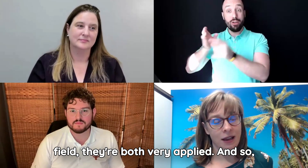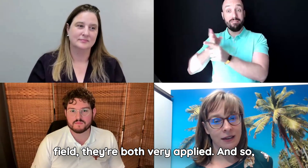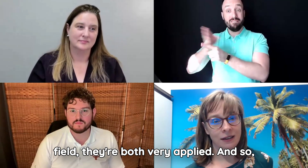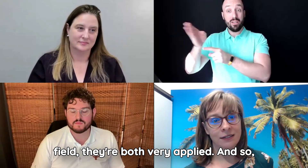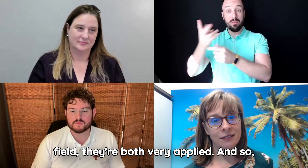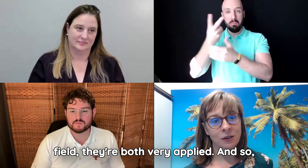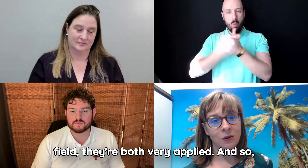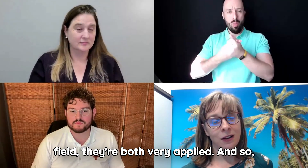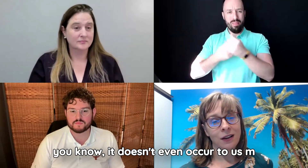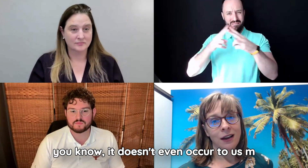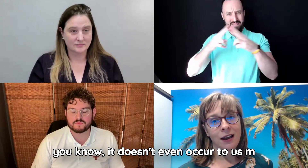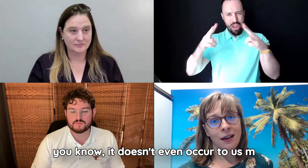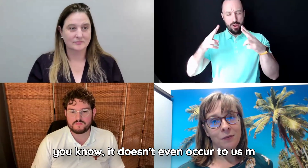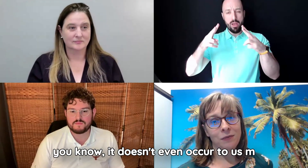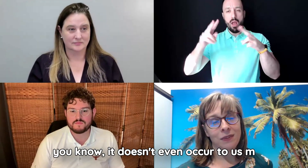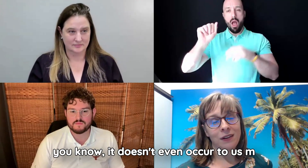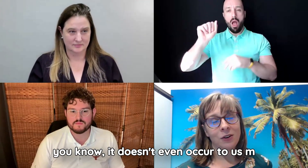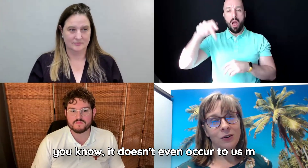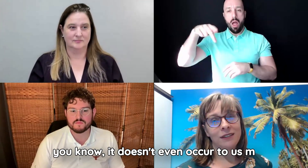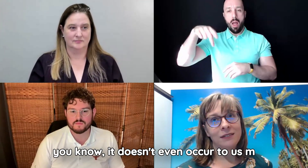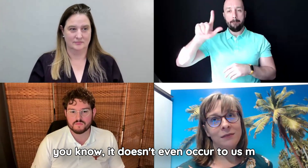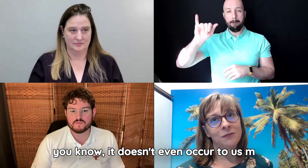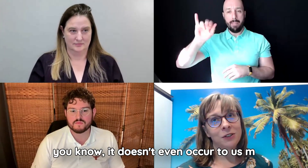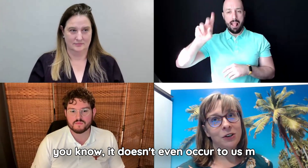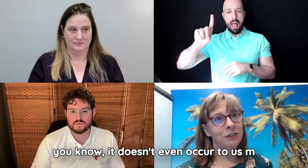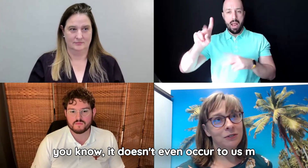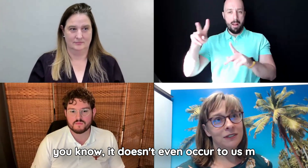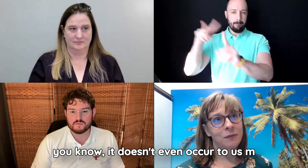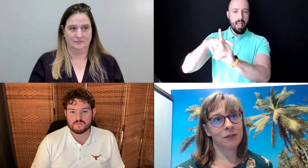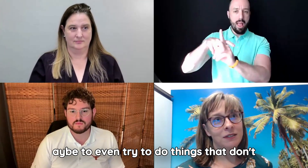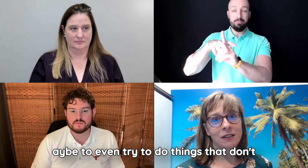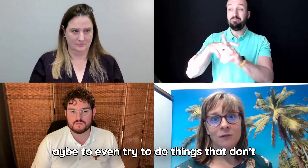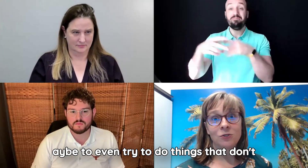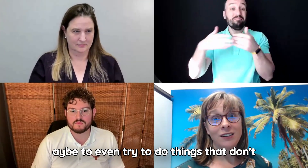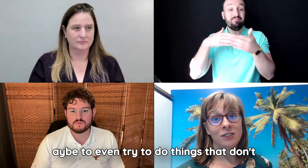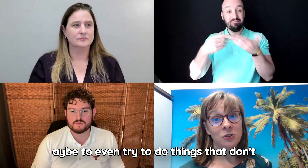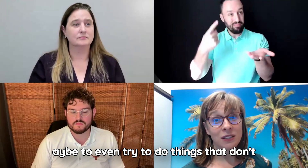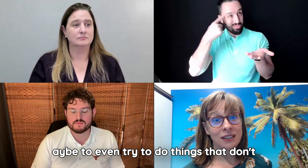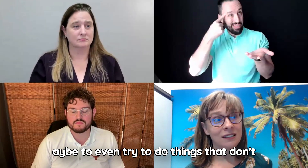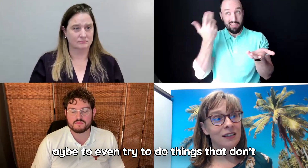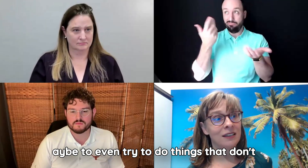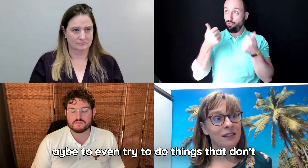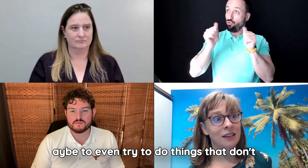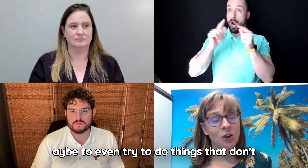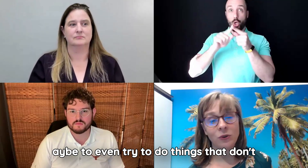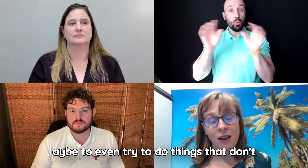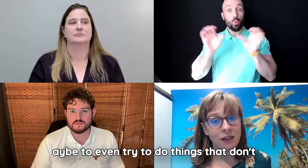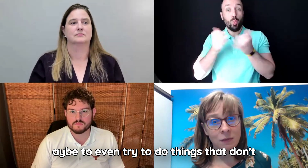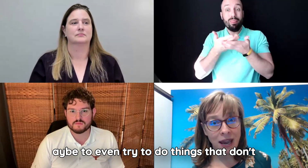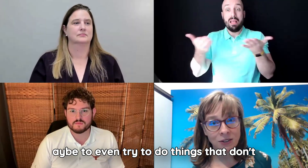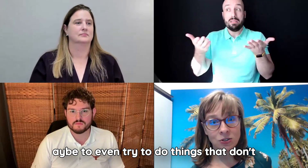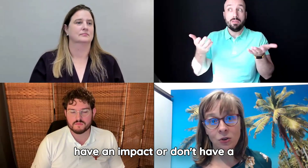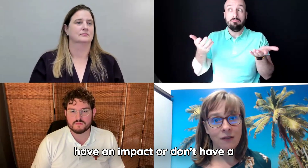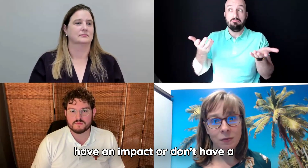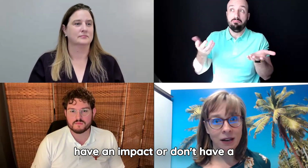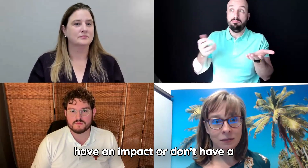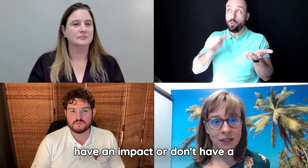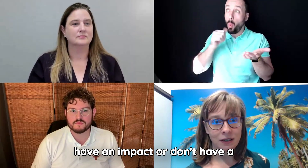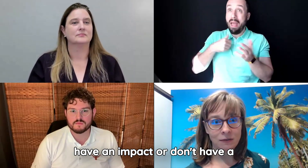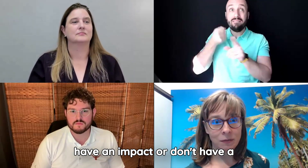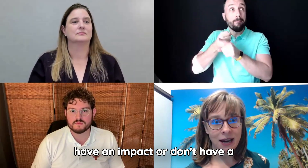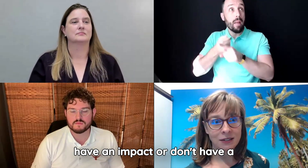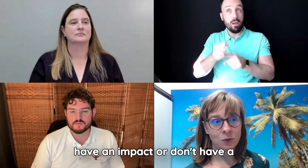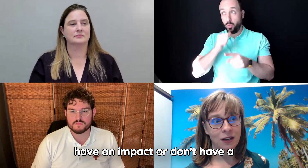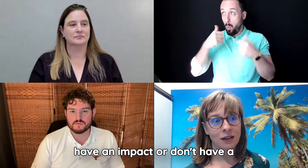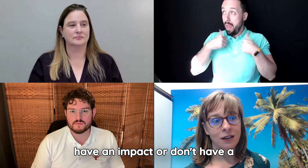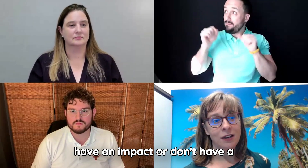very applied. And so it doesn't even occur to us maybe to even try to do things that don't have an impact or don't have a